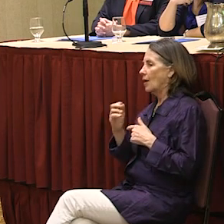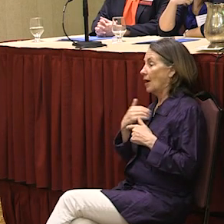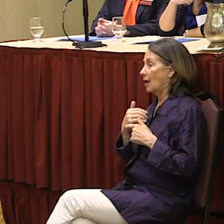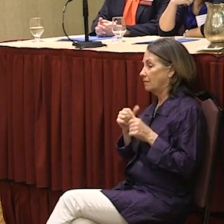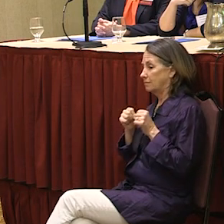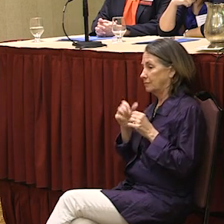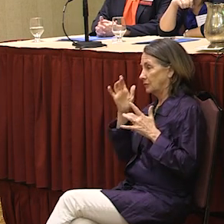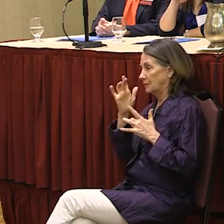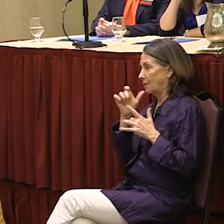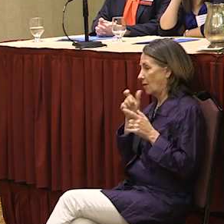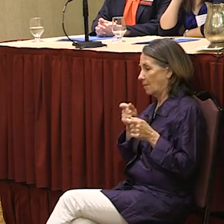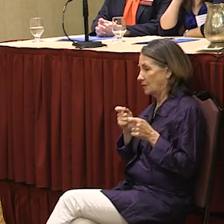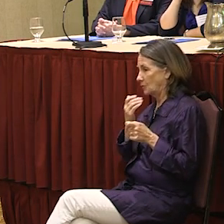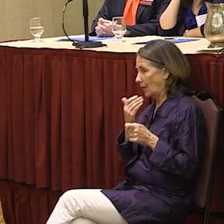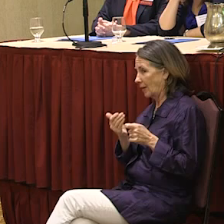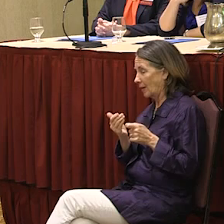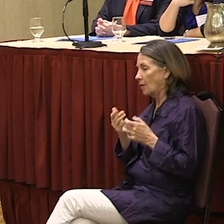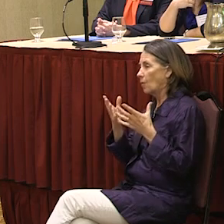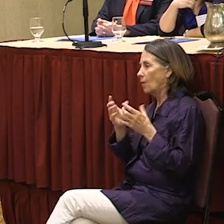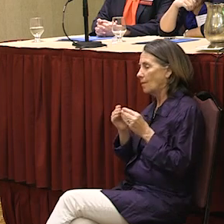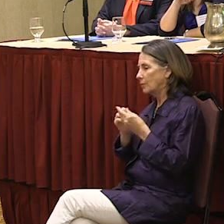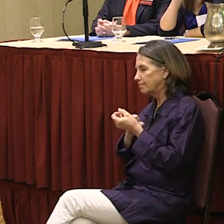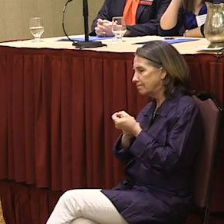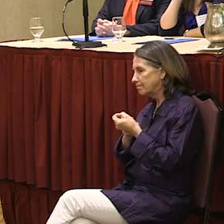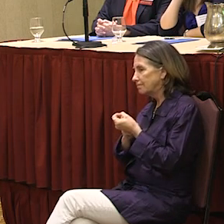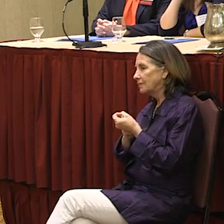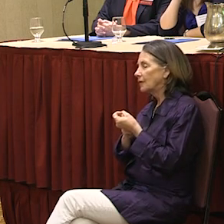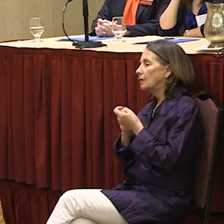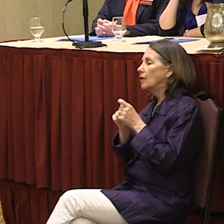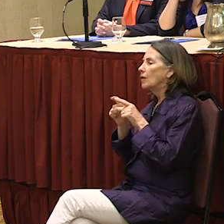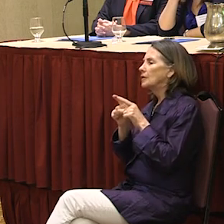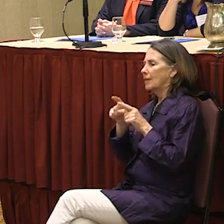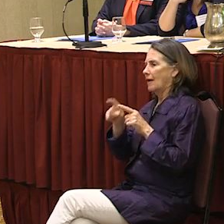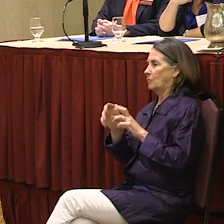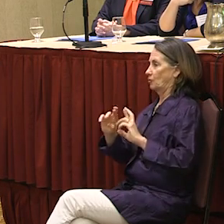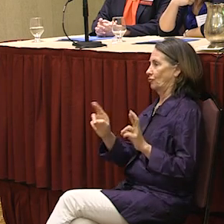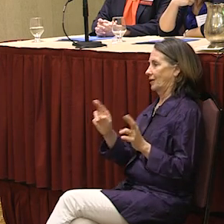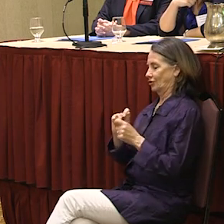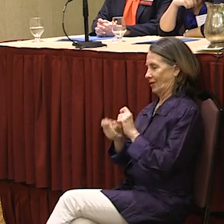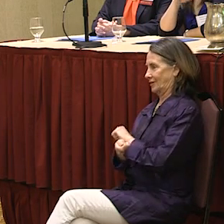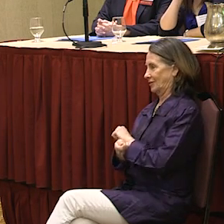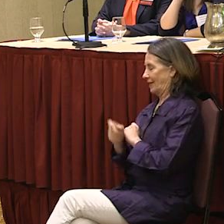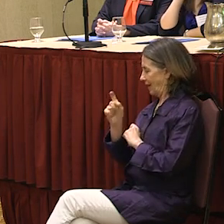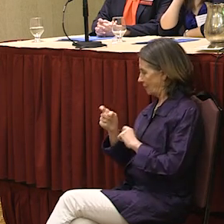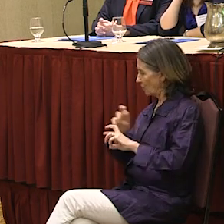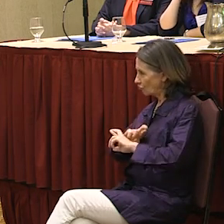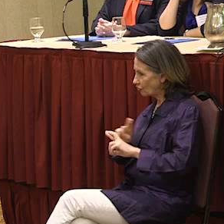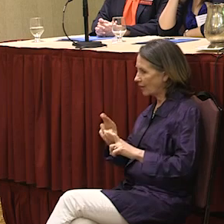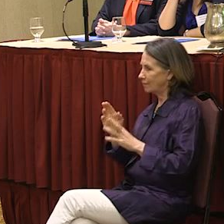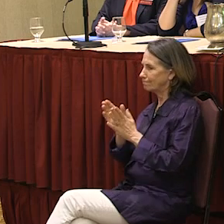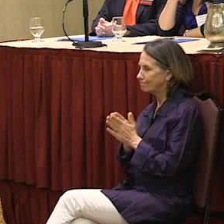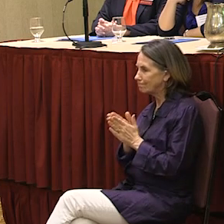chronic condition but they're not managing it very well, want additional support, but also they have to be ready for change. They have to be ready and willing